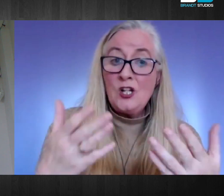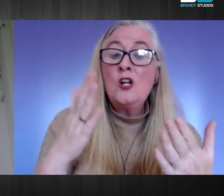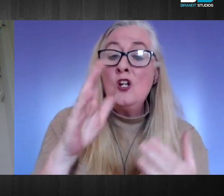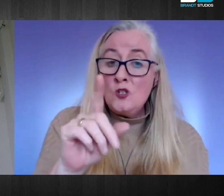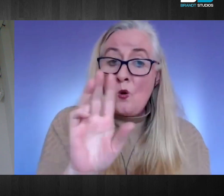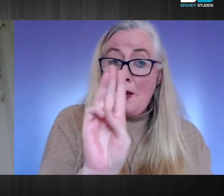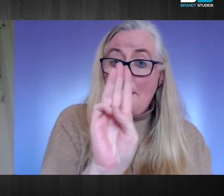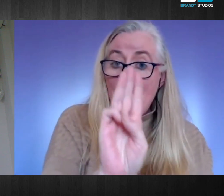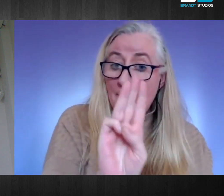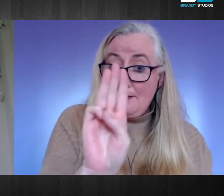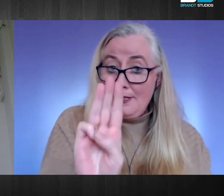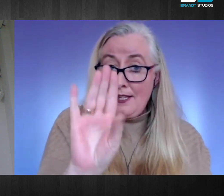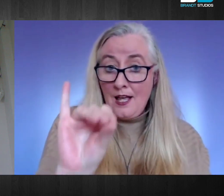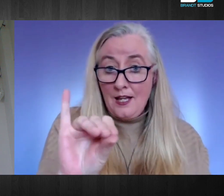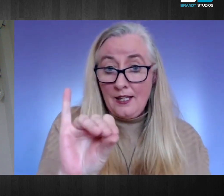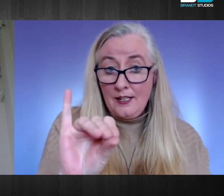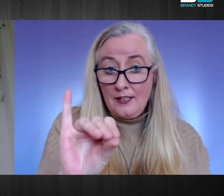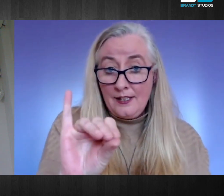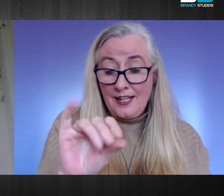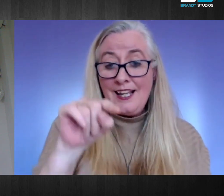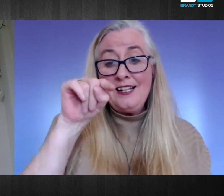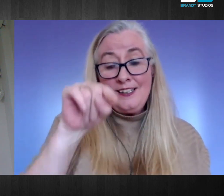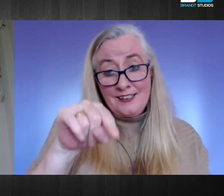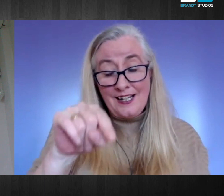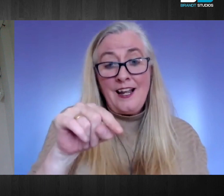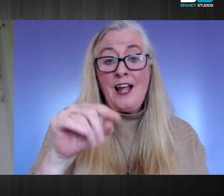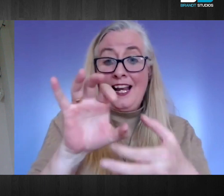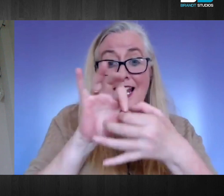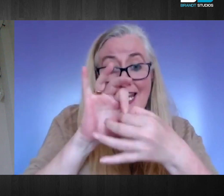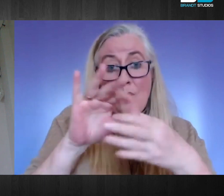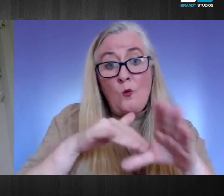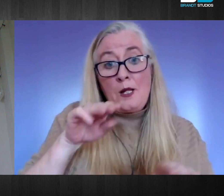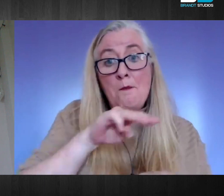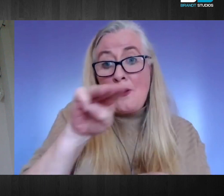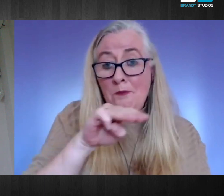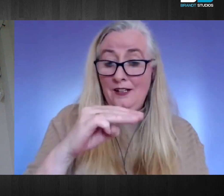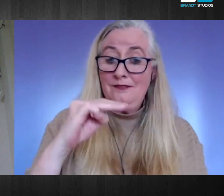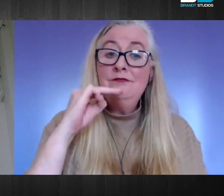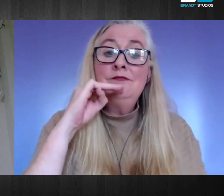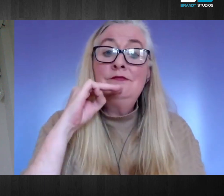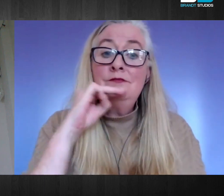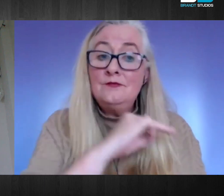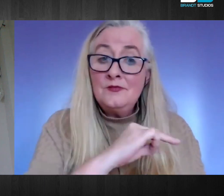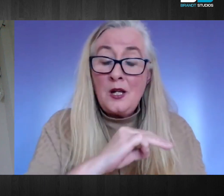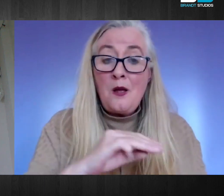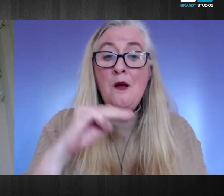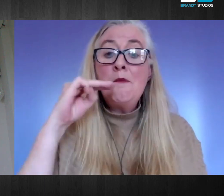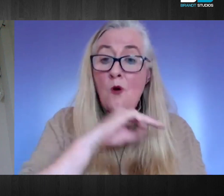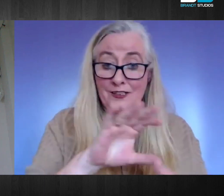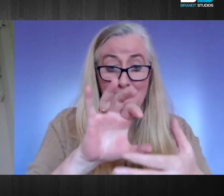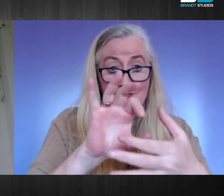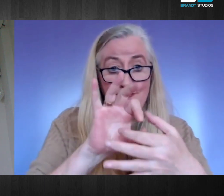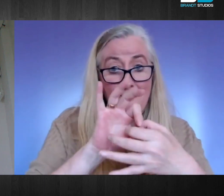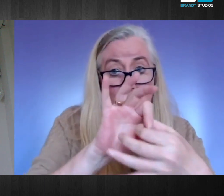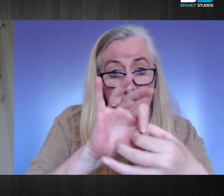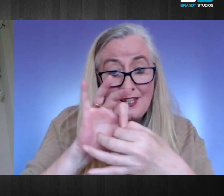PPI and the engagement of the public is vital. And it's important to engage with them, to listen to